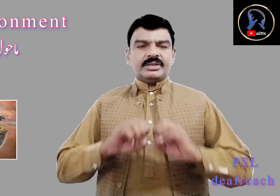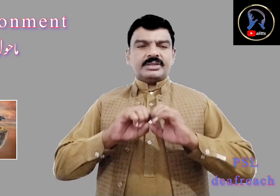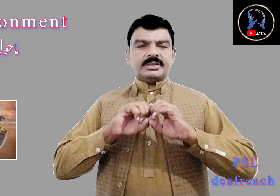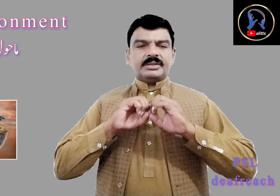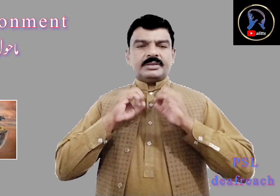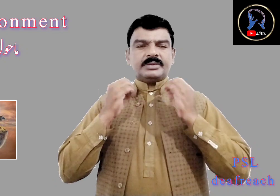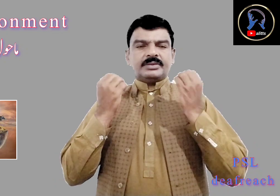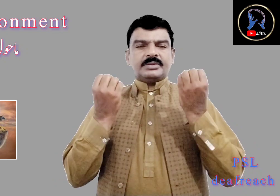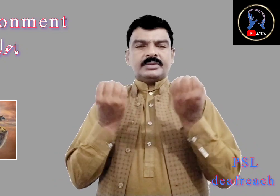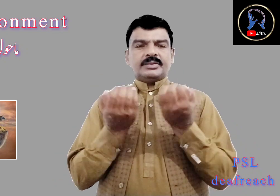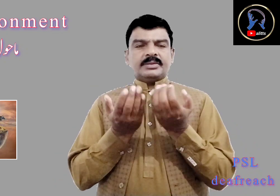environment